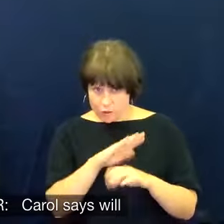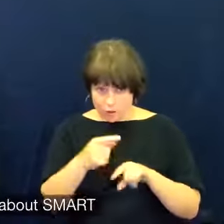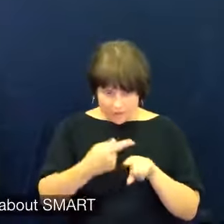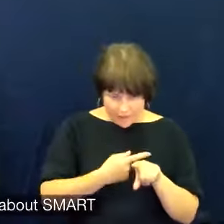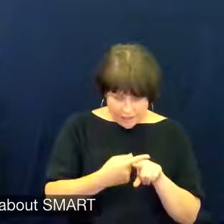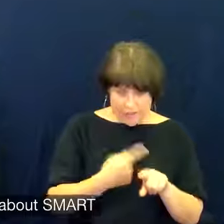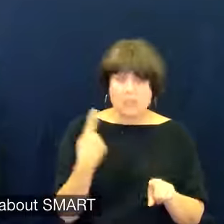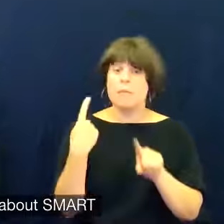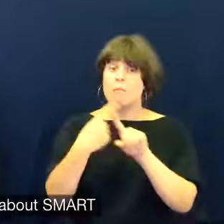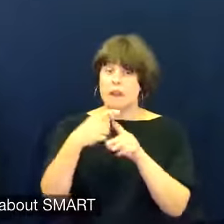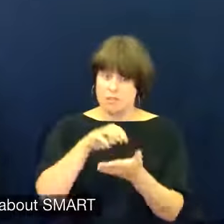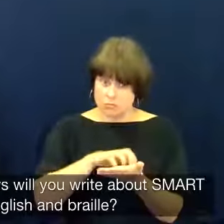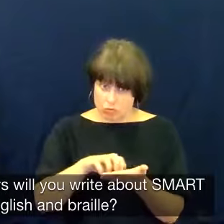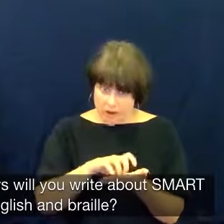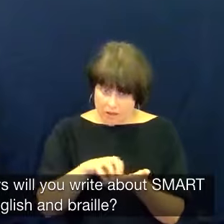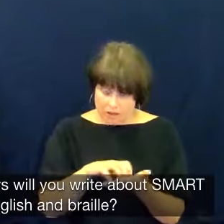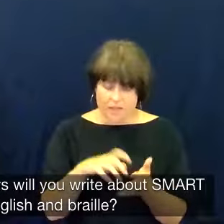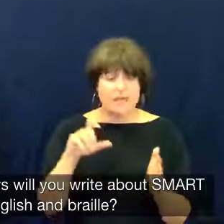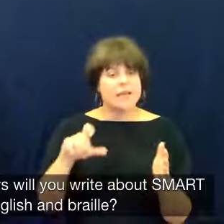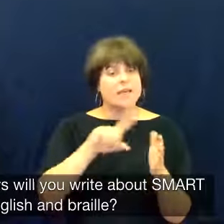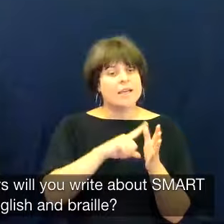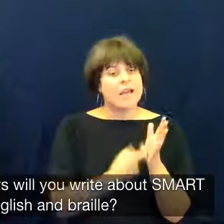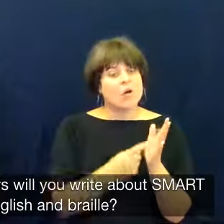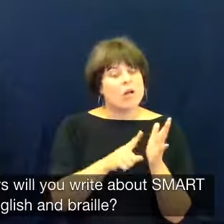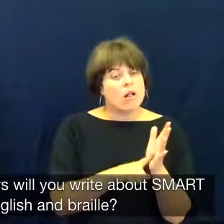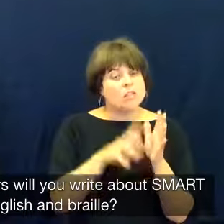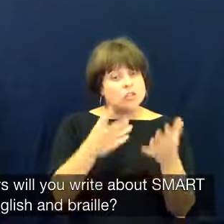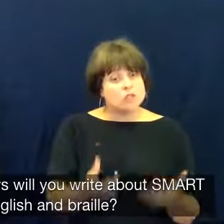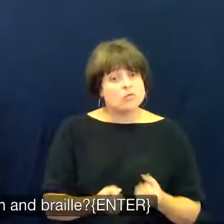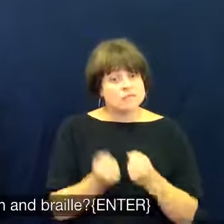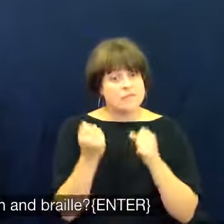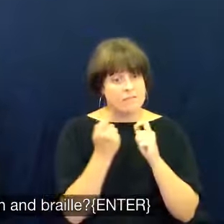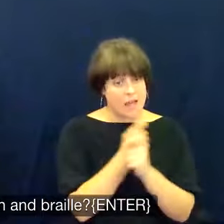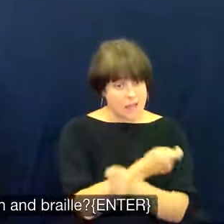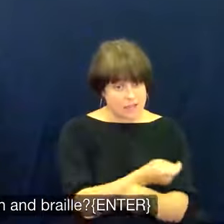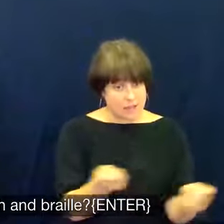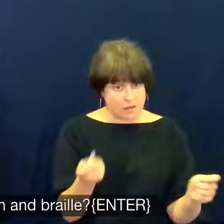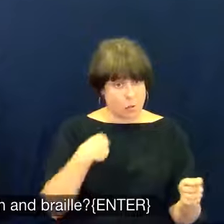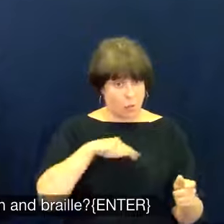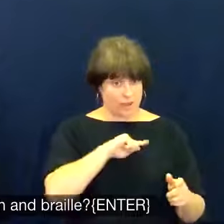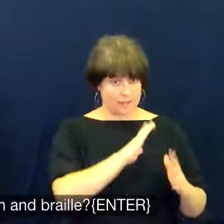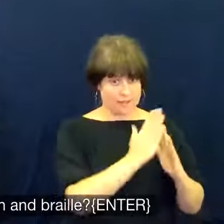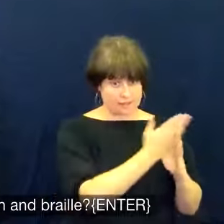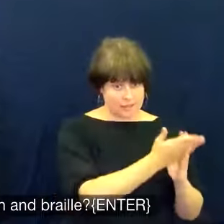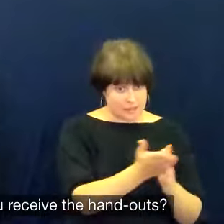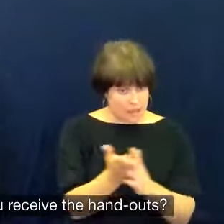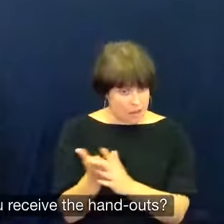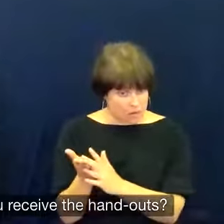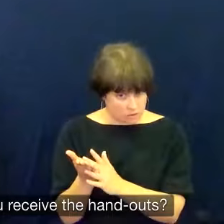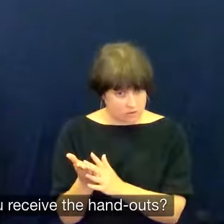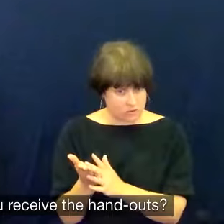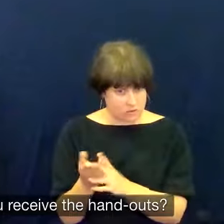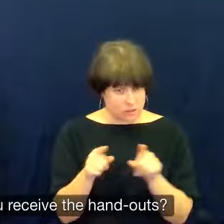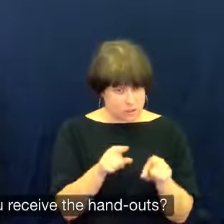Carol, can I just check that you received the handouts that we sent out? I've been sending